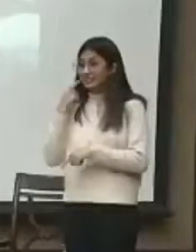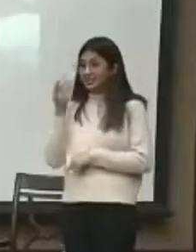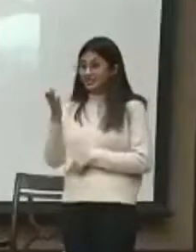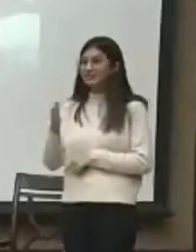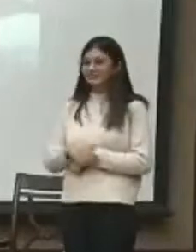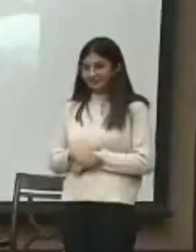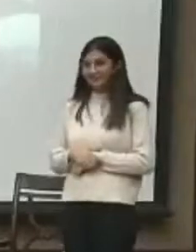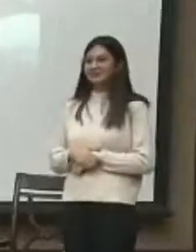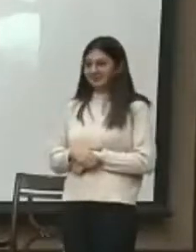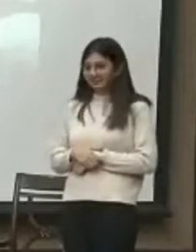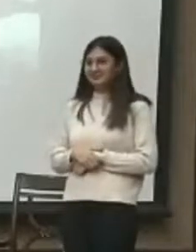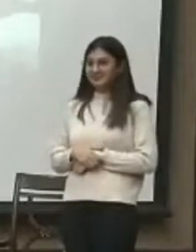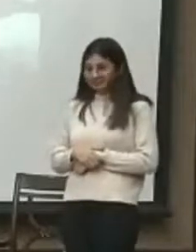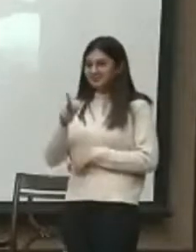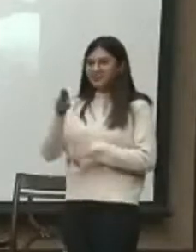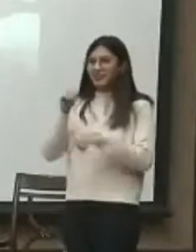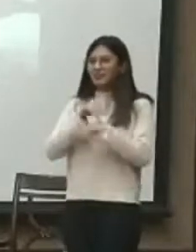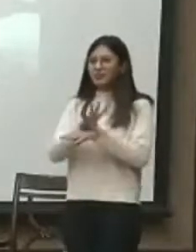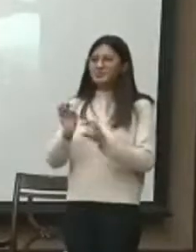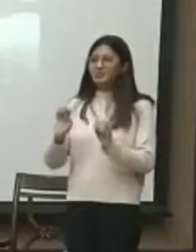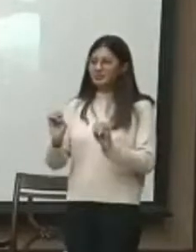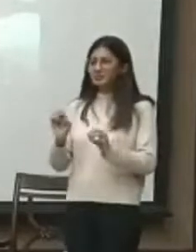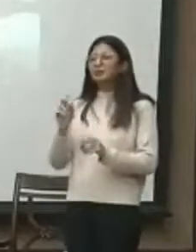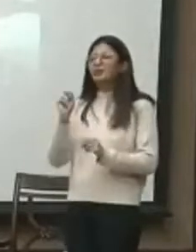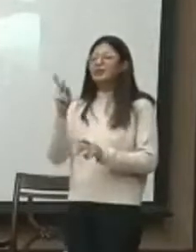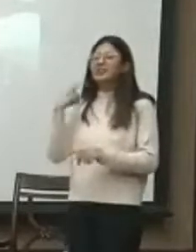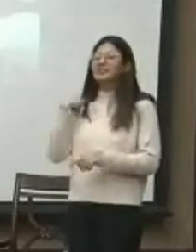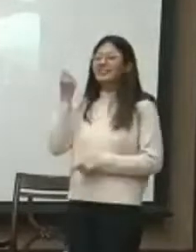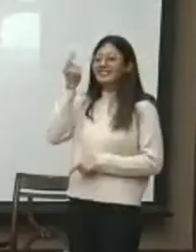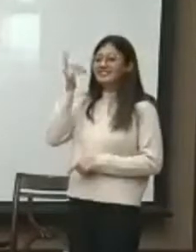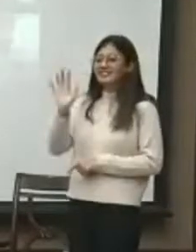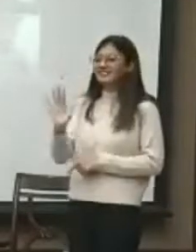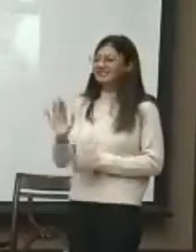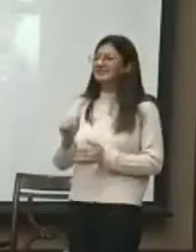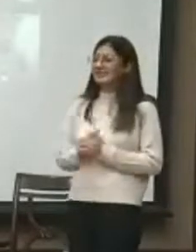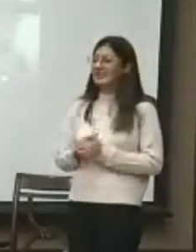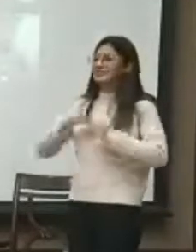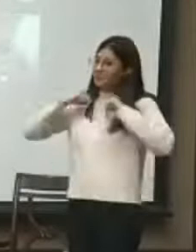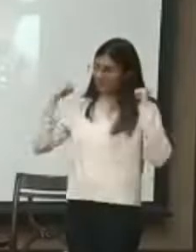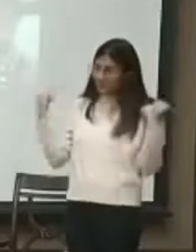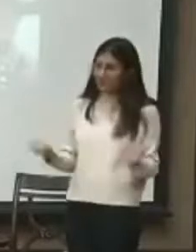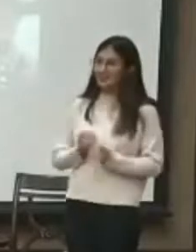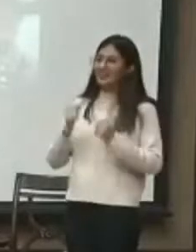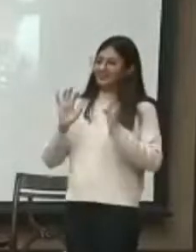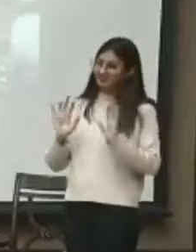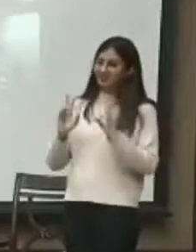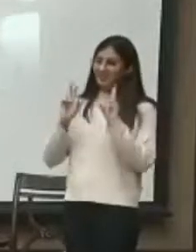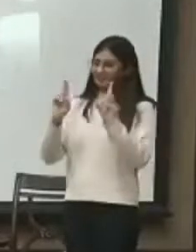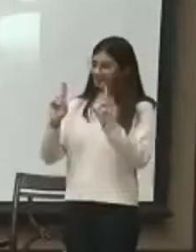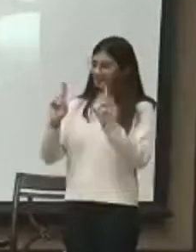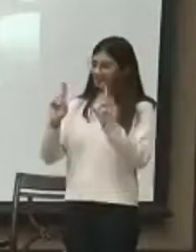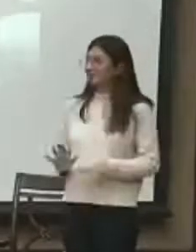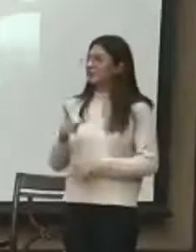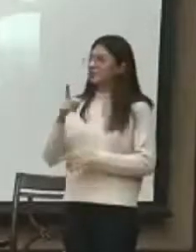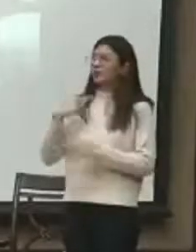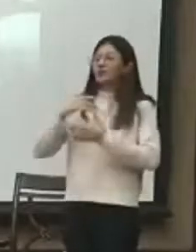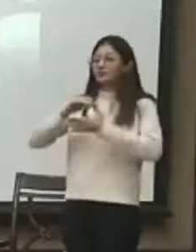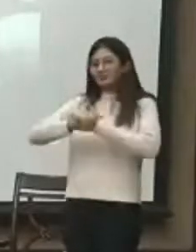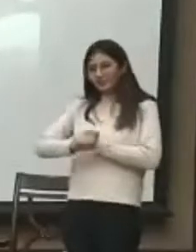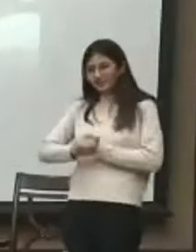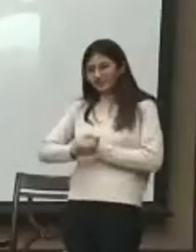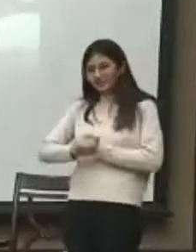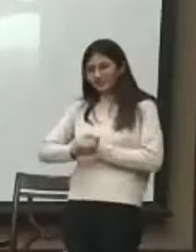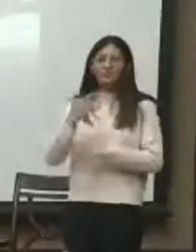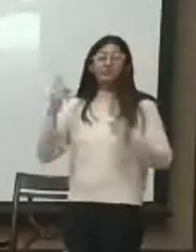any difference. That's how it's supposed to be, this is the message. So I think we will continue to work hard as we go along, but do hold a hand.